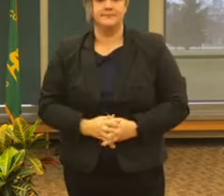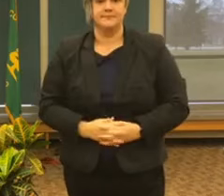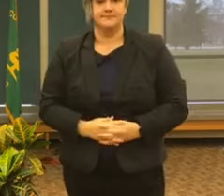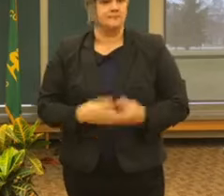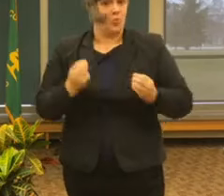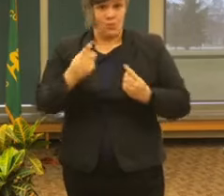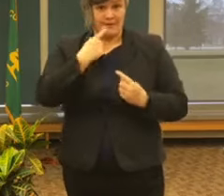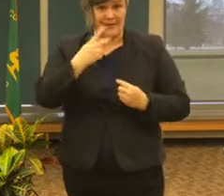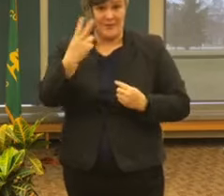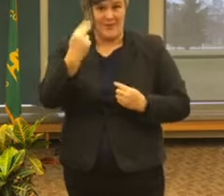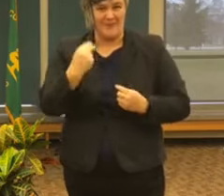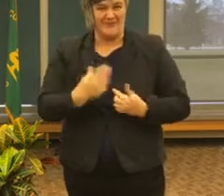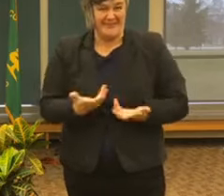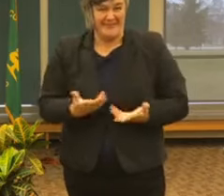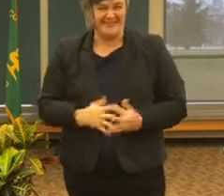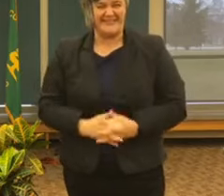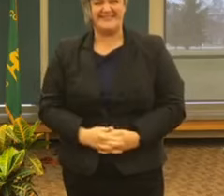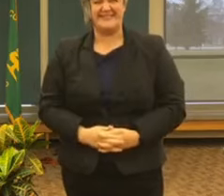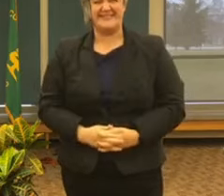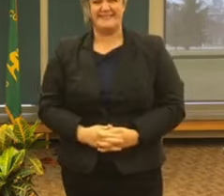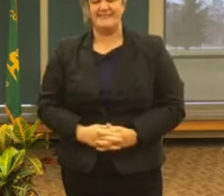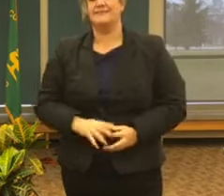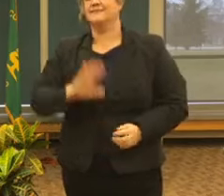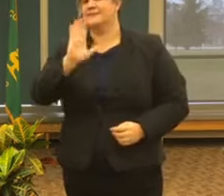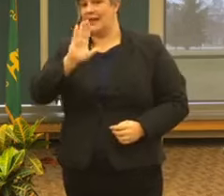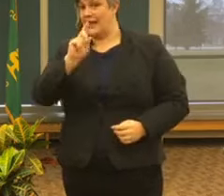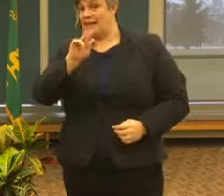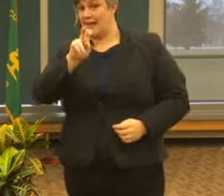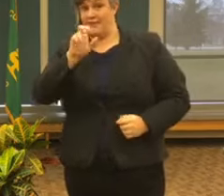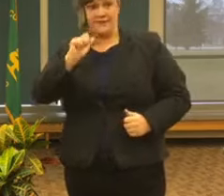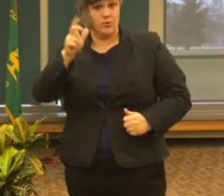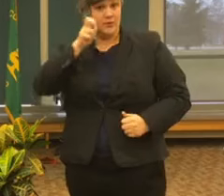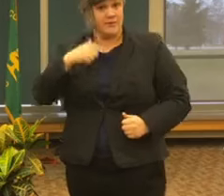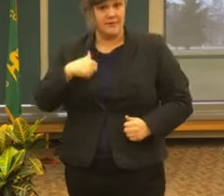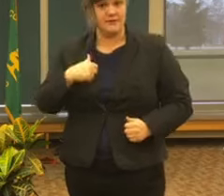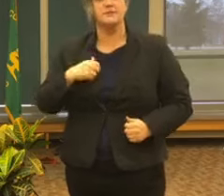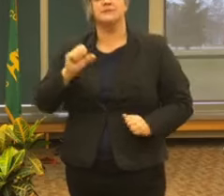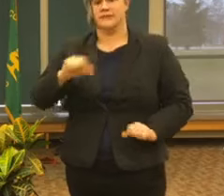Or just say no. Hi, Dave. Hi, Leanne. Can you hear me? Yes.